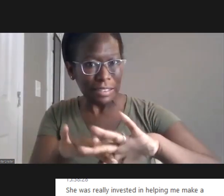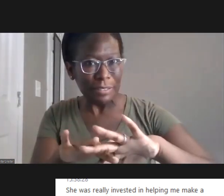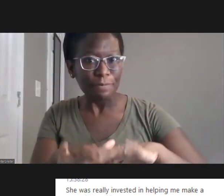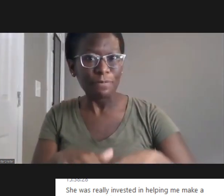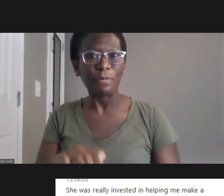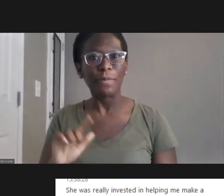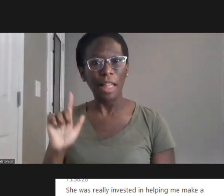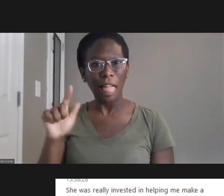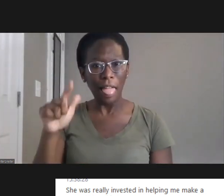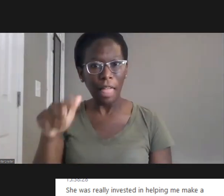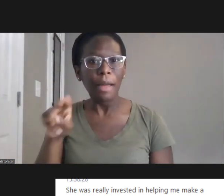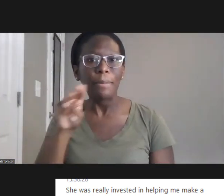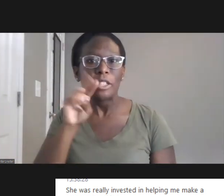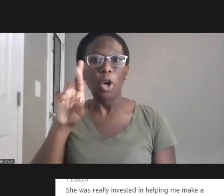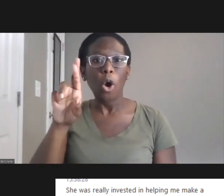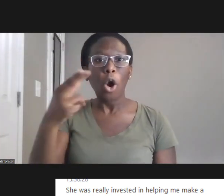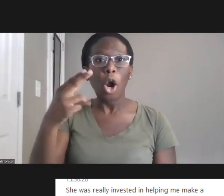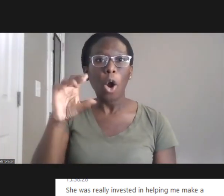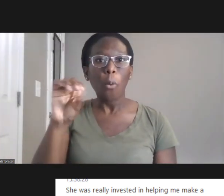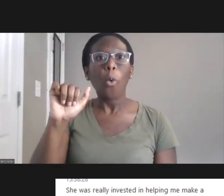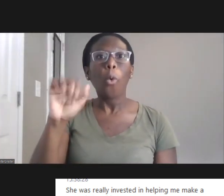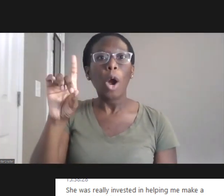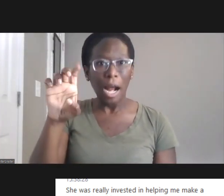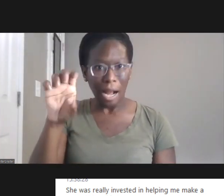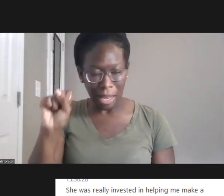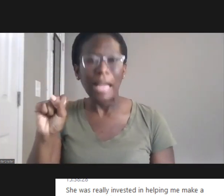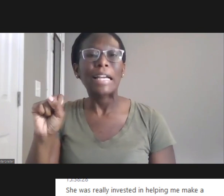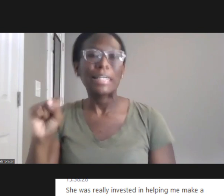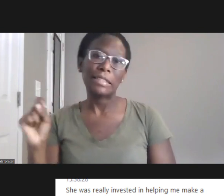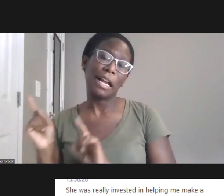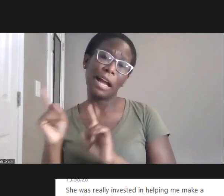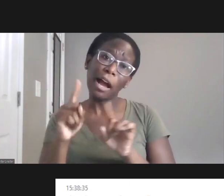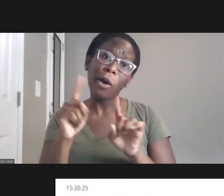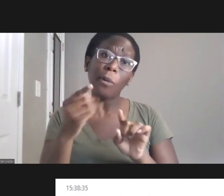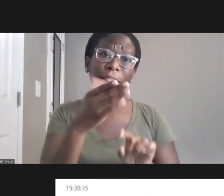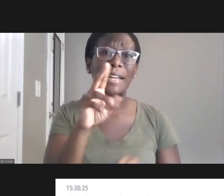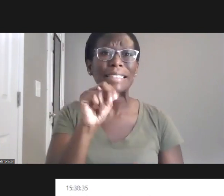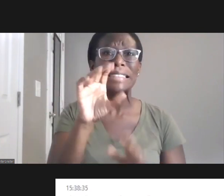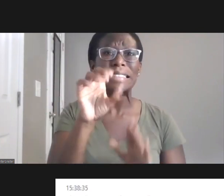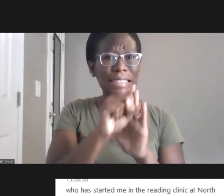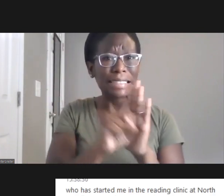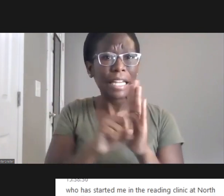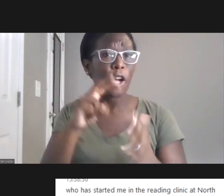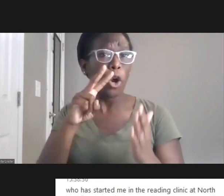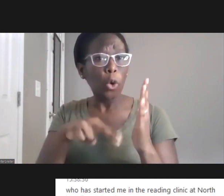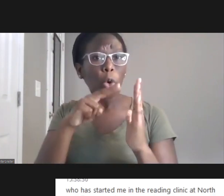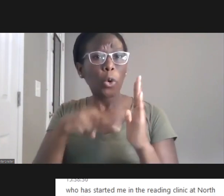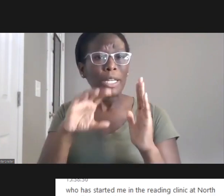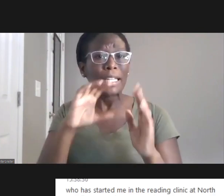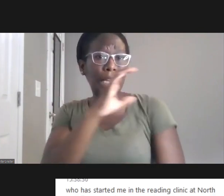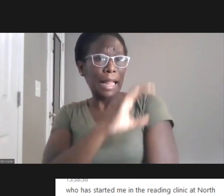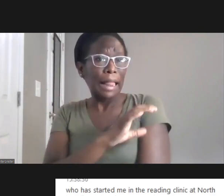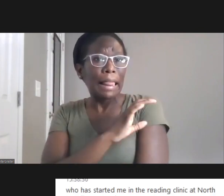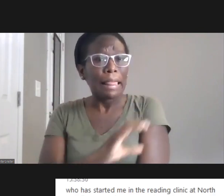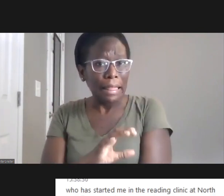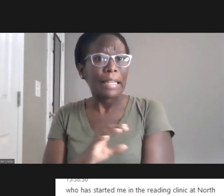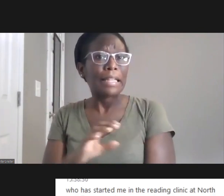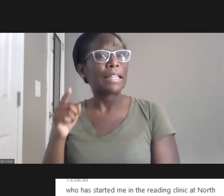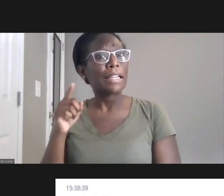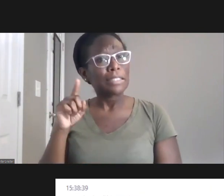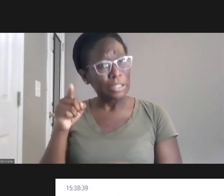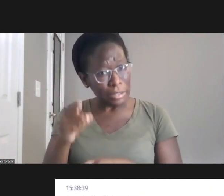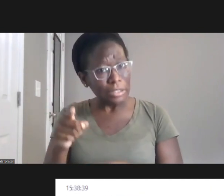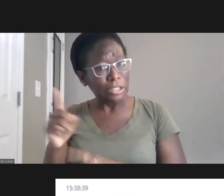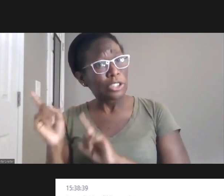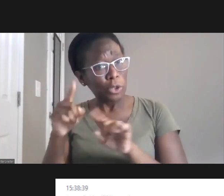clinic at North Carolina State when I was in the 5th grade. She continued to keep in contact, being in attendance in several of my IEP meetings